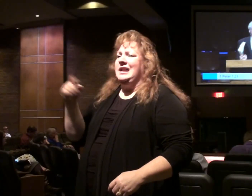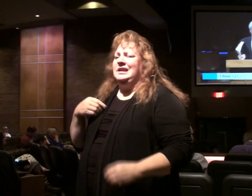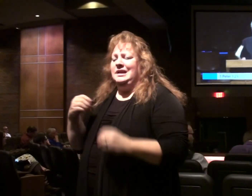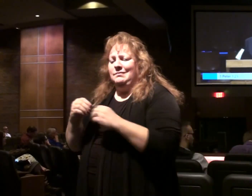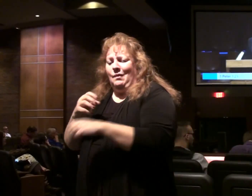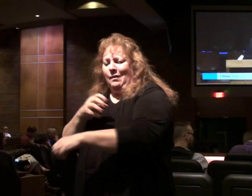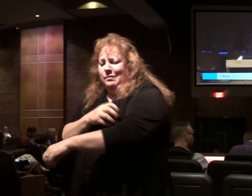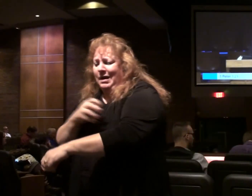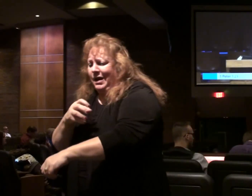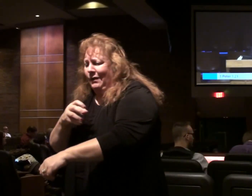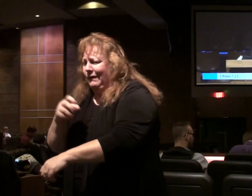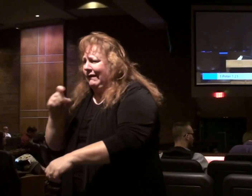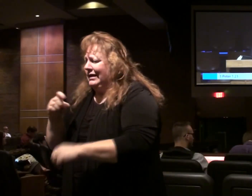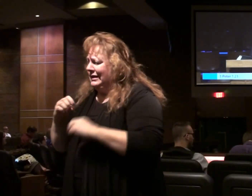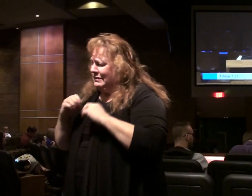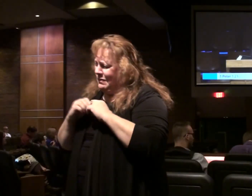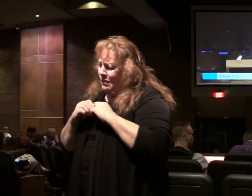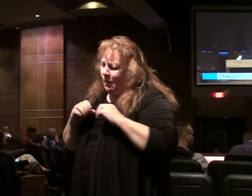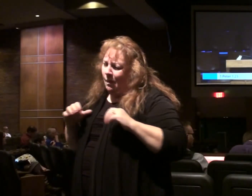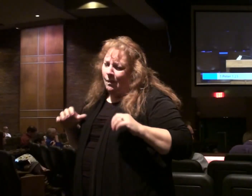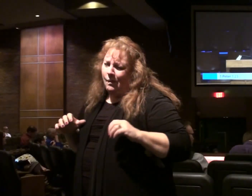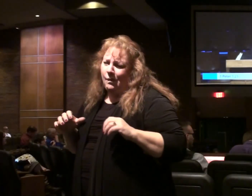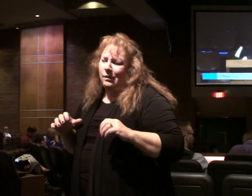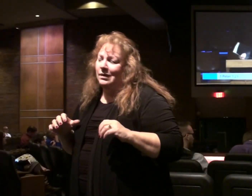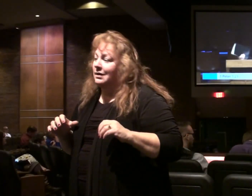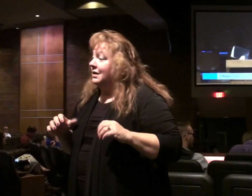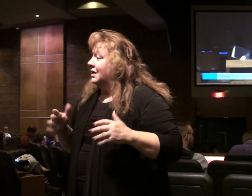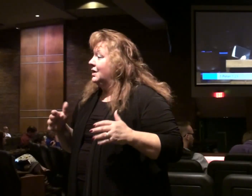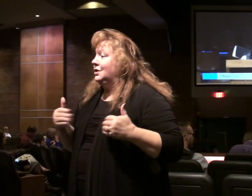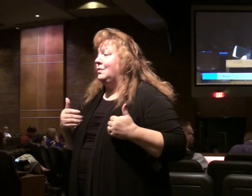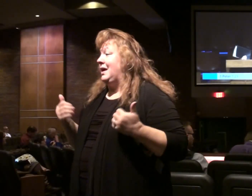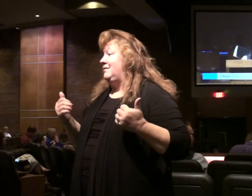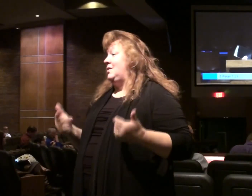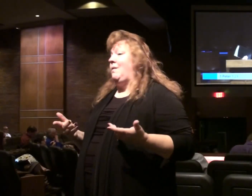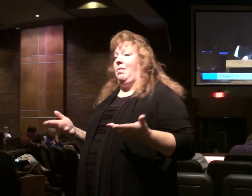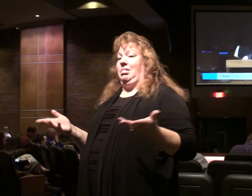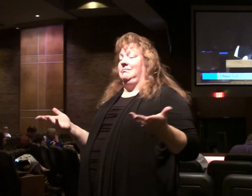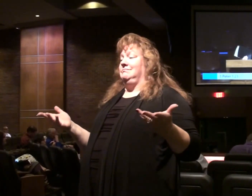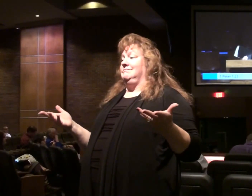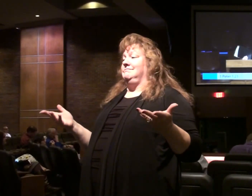I only could do more. You have it all.